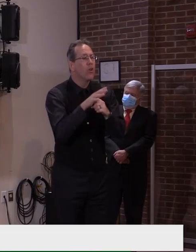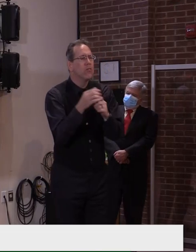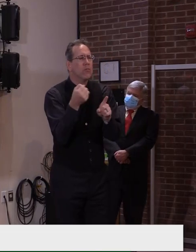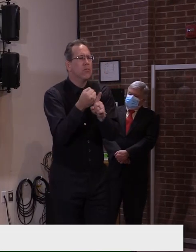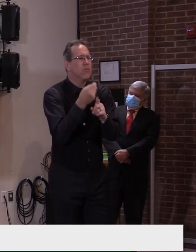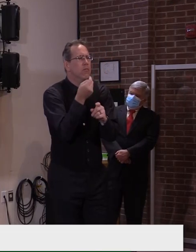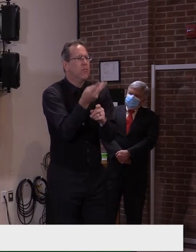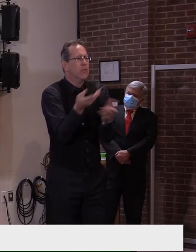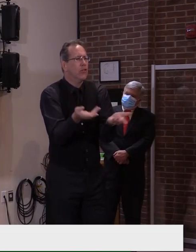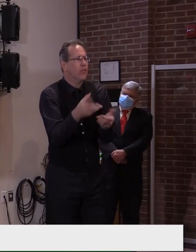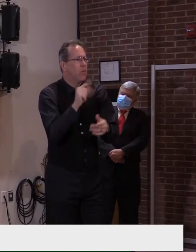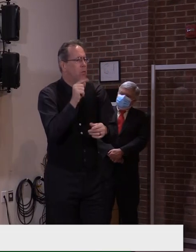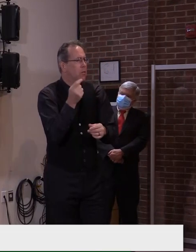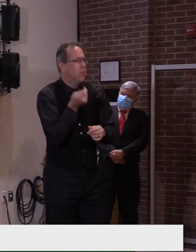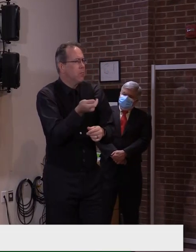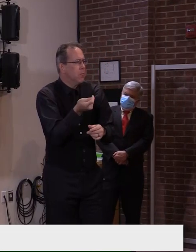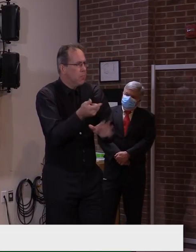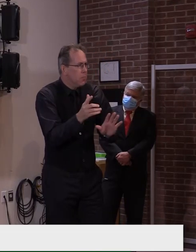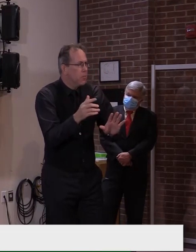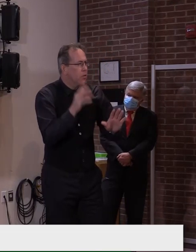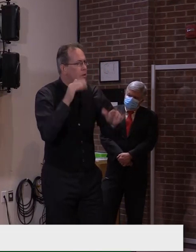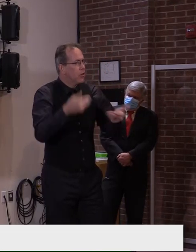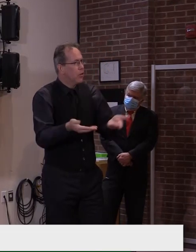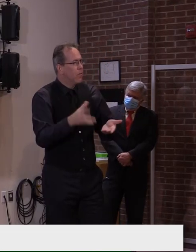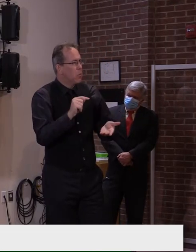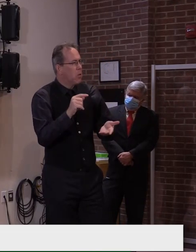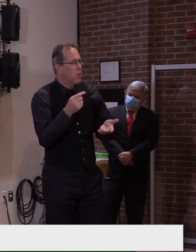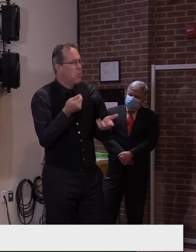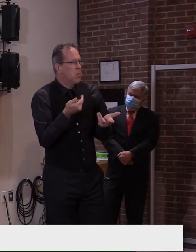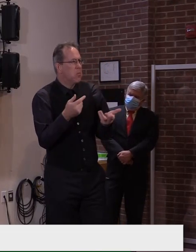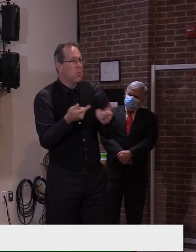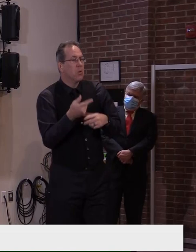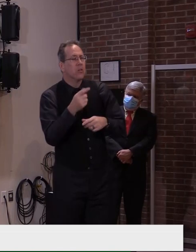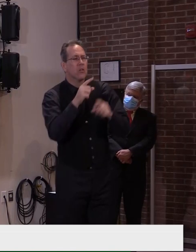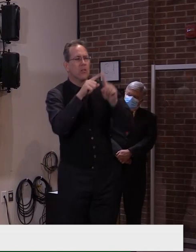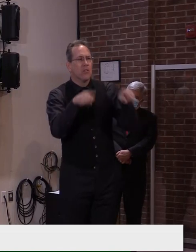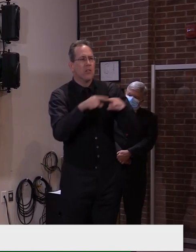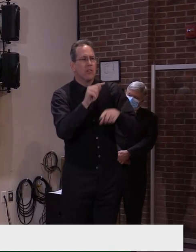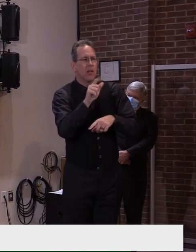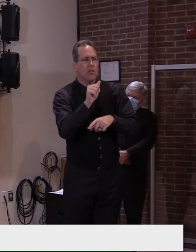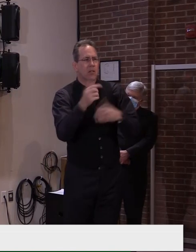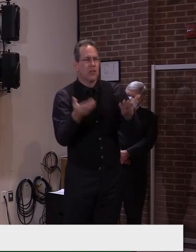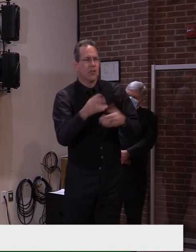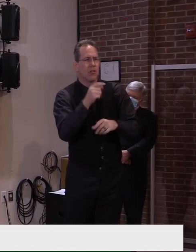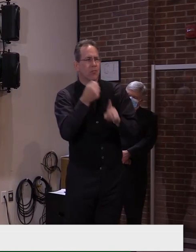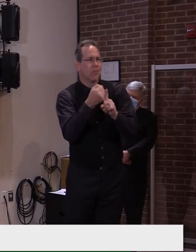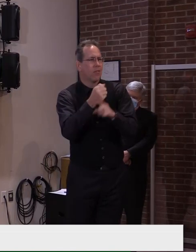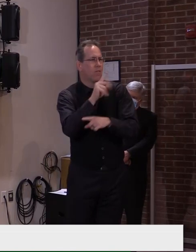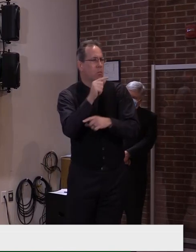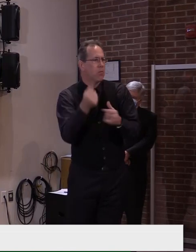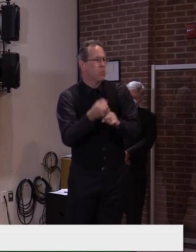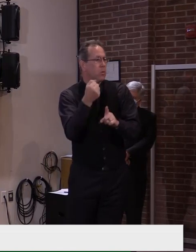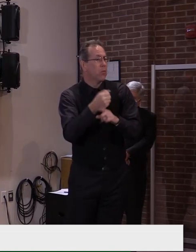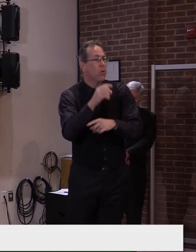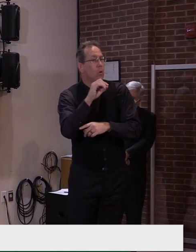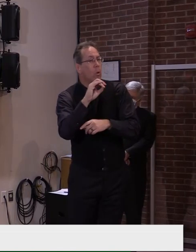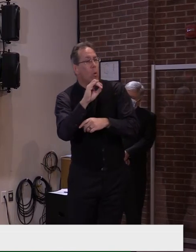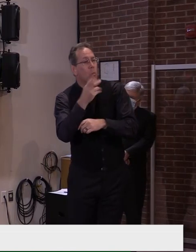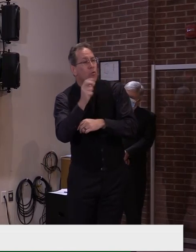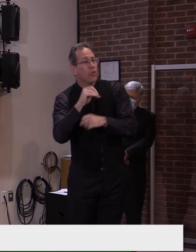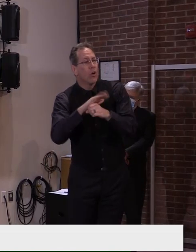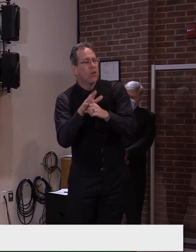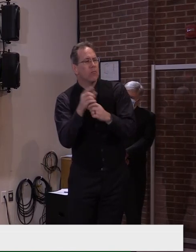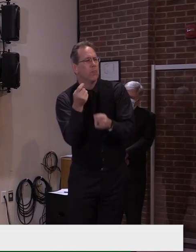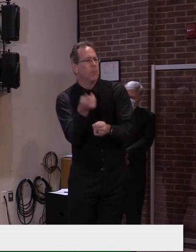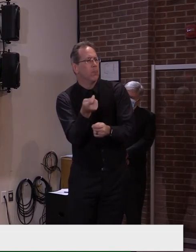of the monoclonal antibodies will be good treatment for a patient who walks in the door. If a